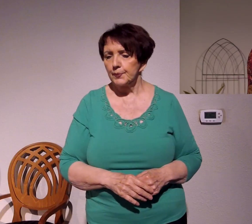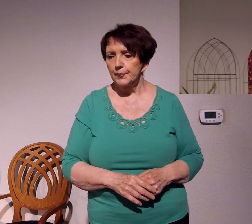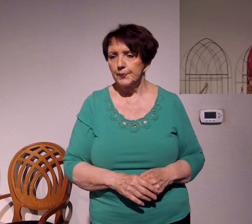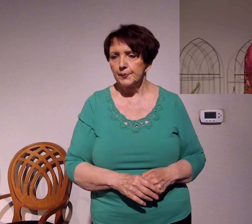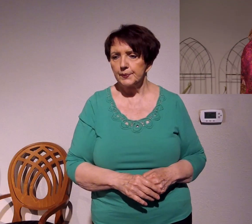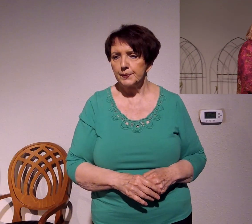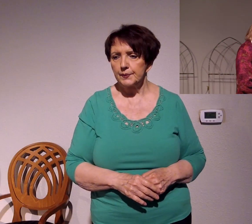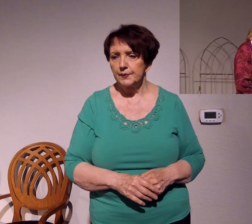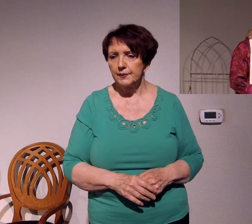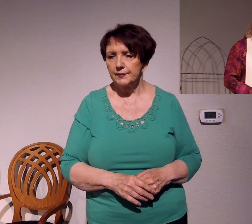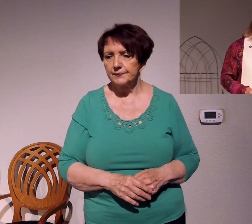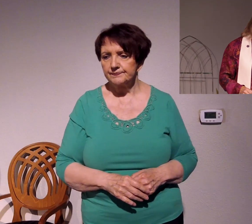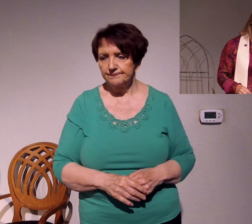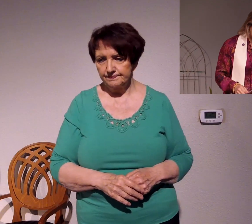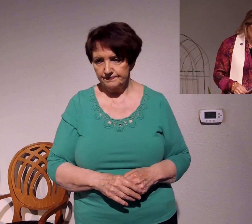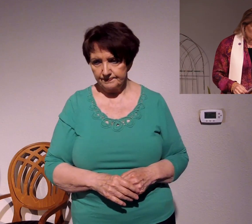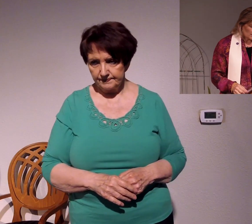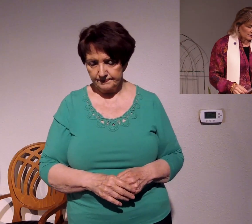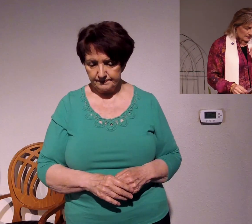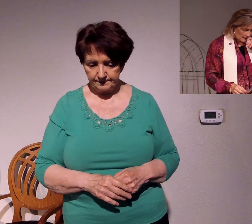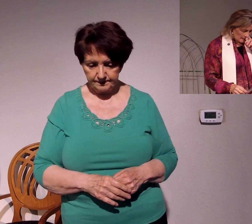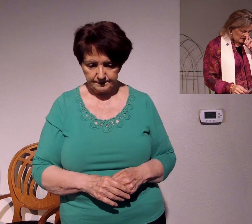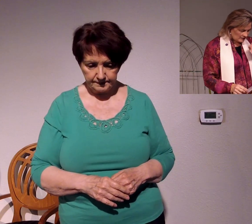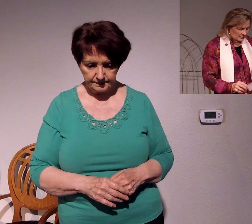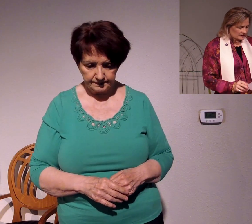So months from doing this work,